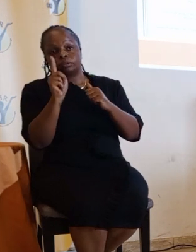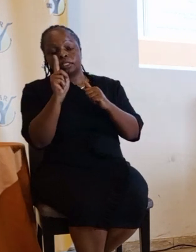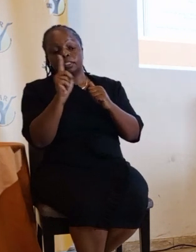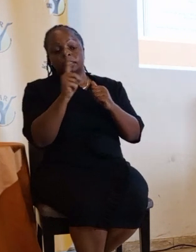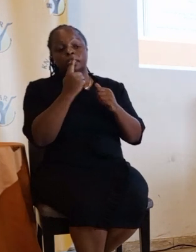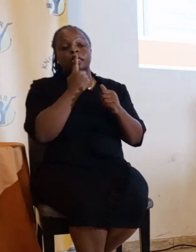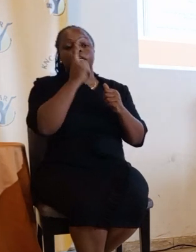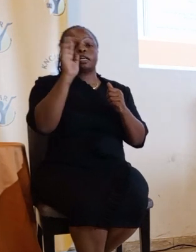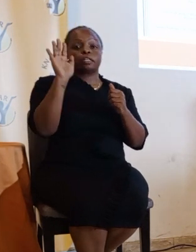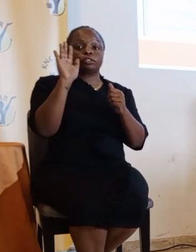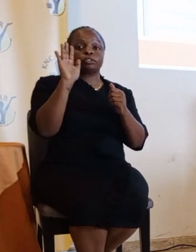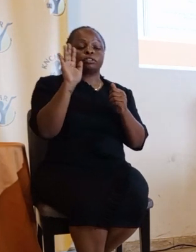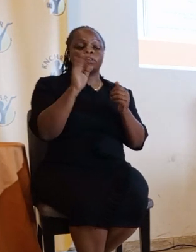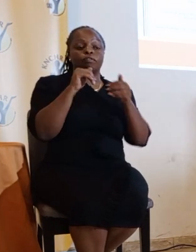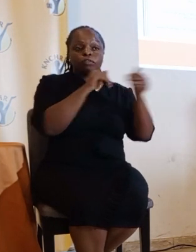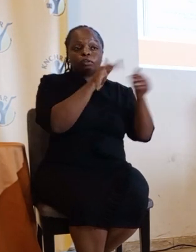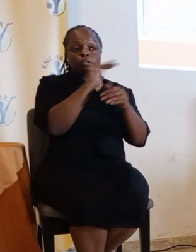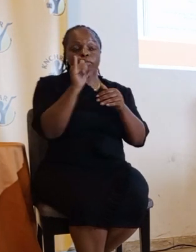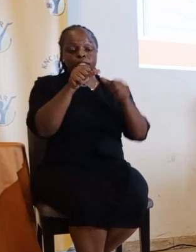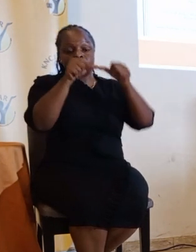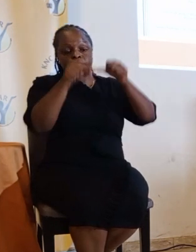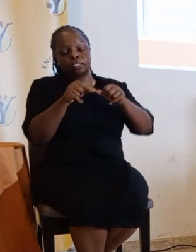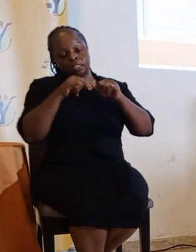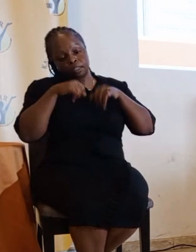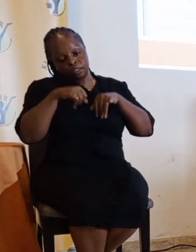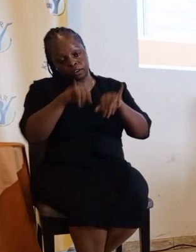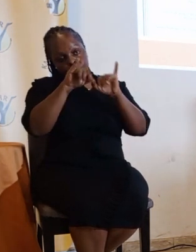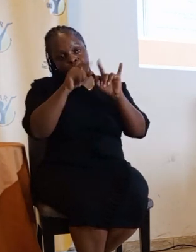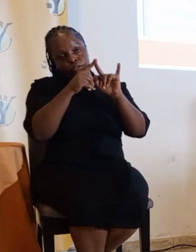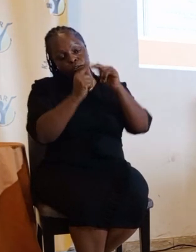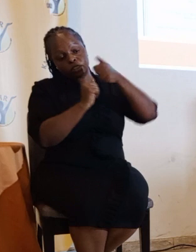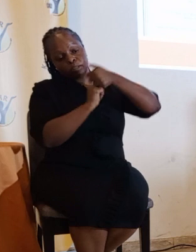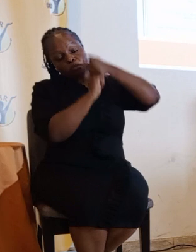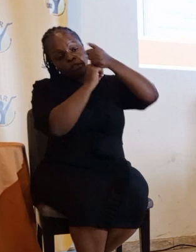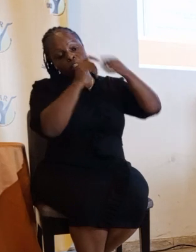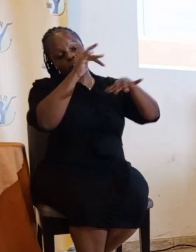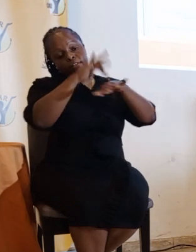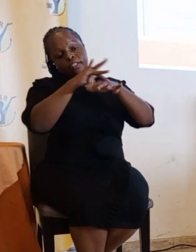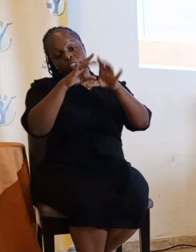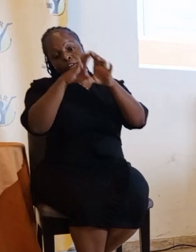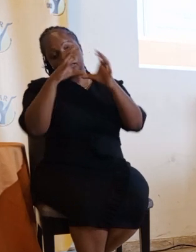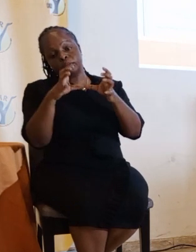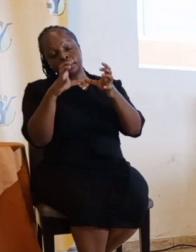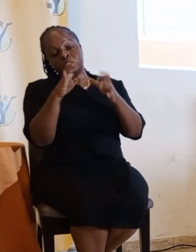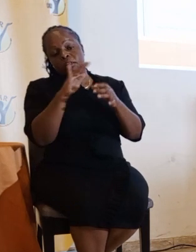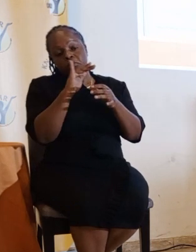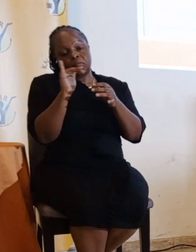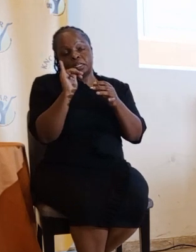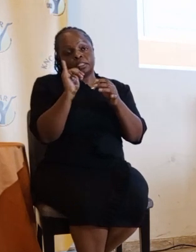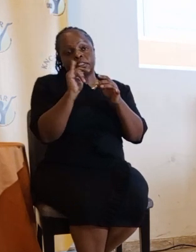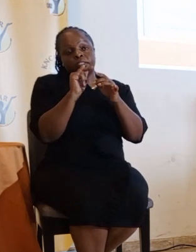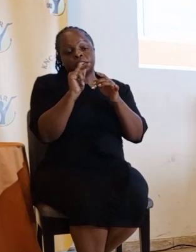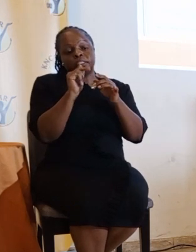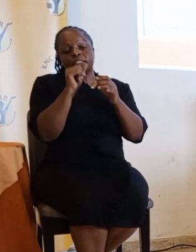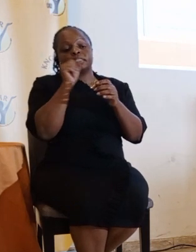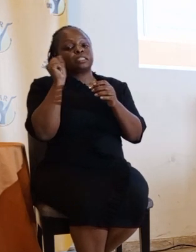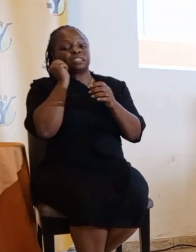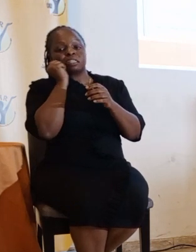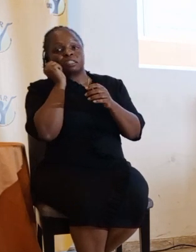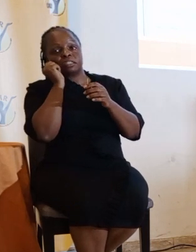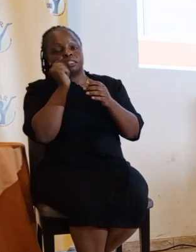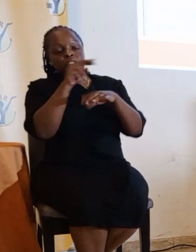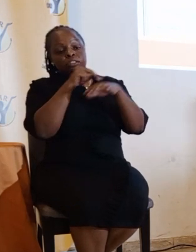The declaration was to be followed by sustained efforts to support affected communities, but sadly, the national